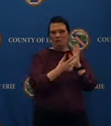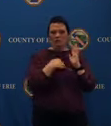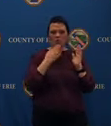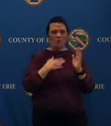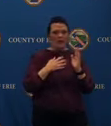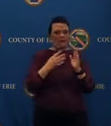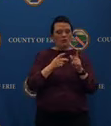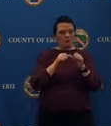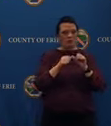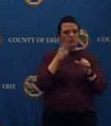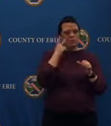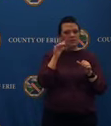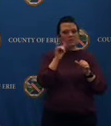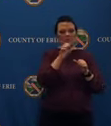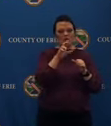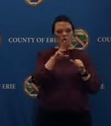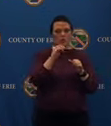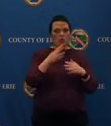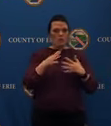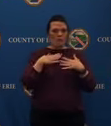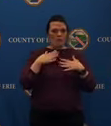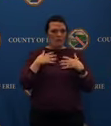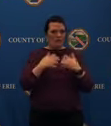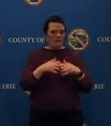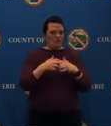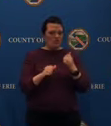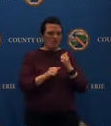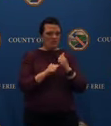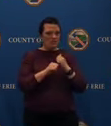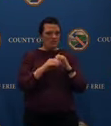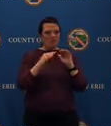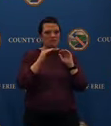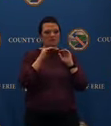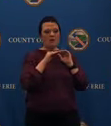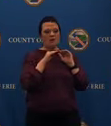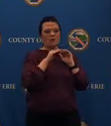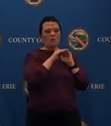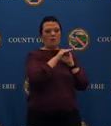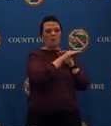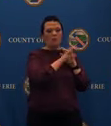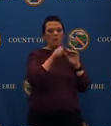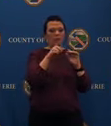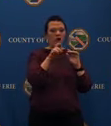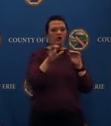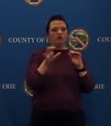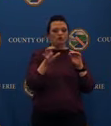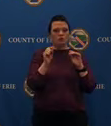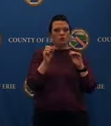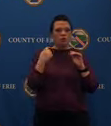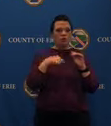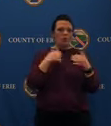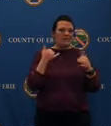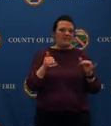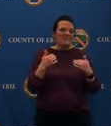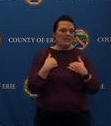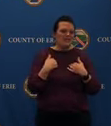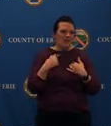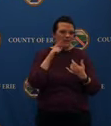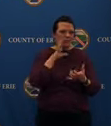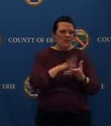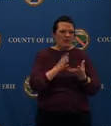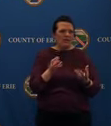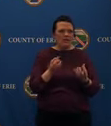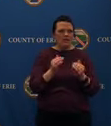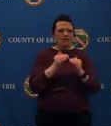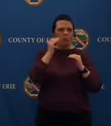continue to see the ICU and airway assists have leveled off. There's only 100, so we still have, I believe, more